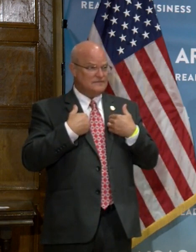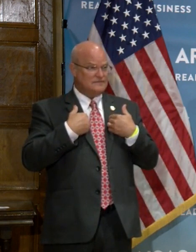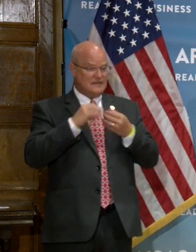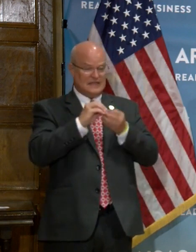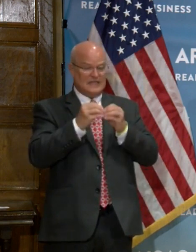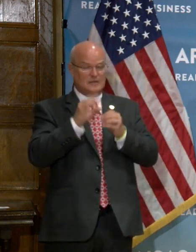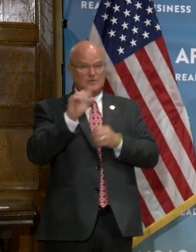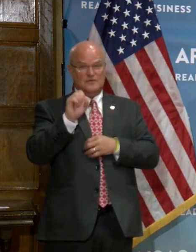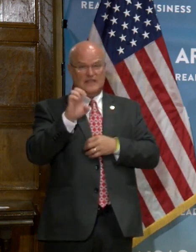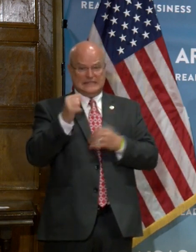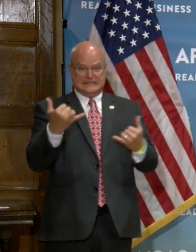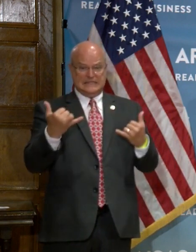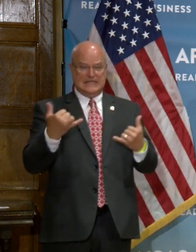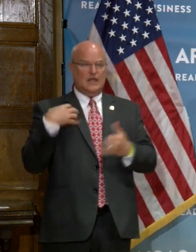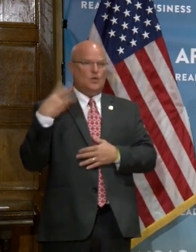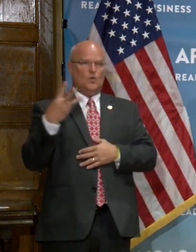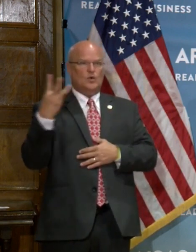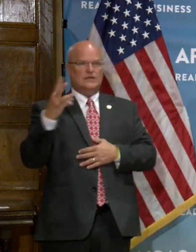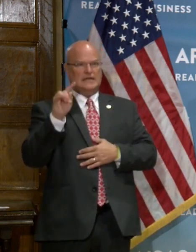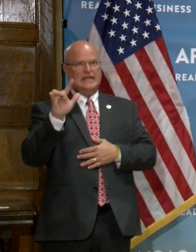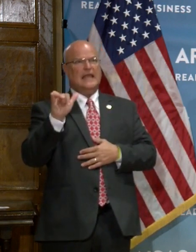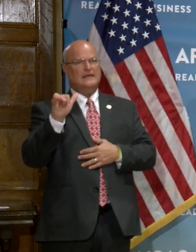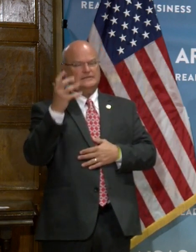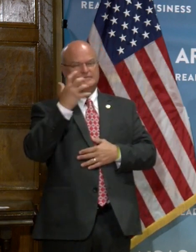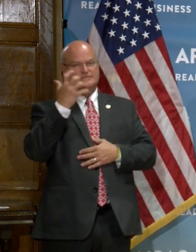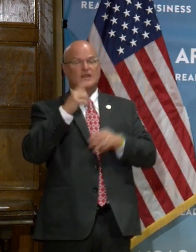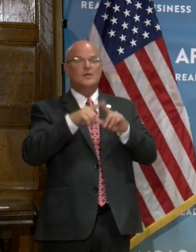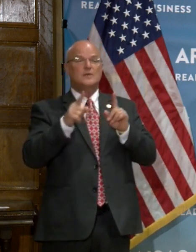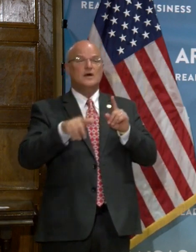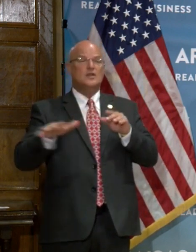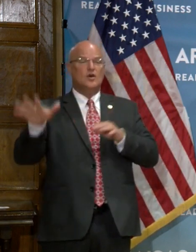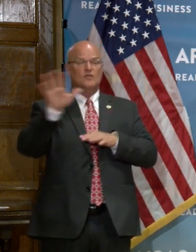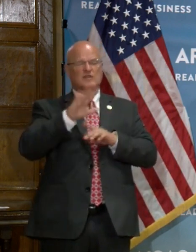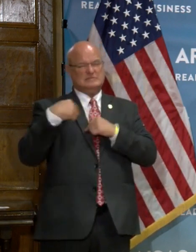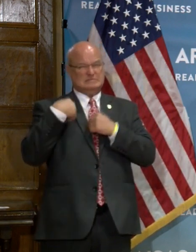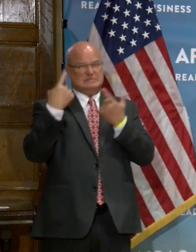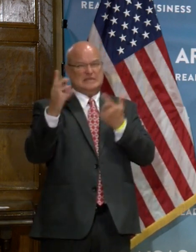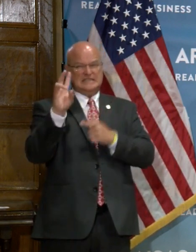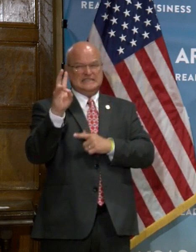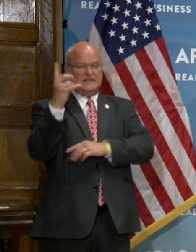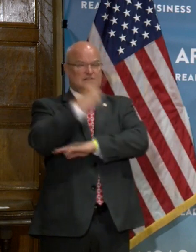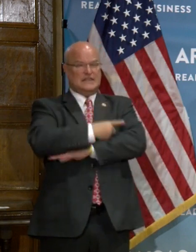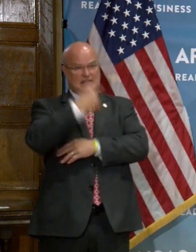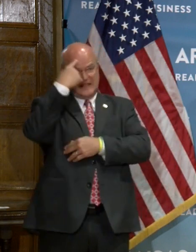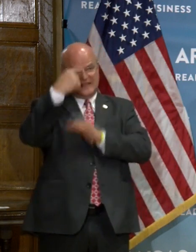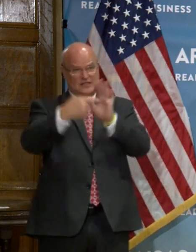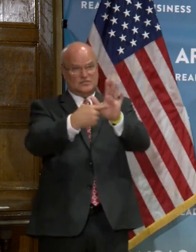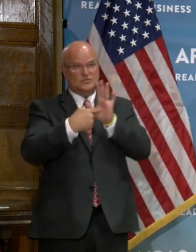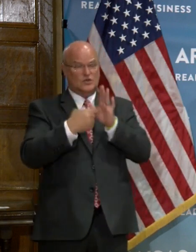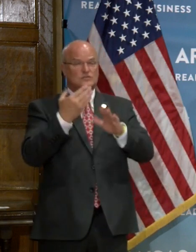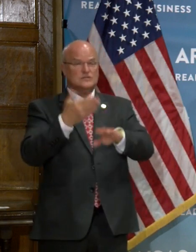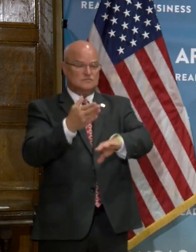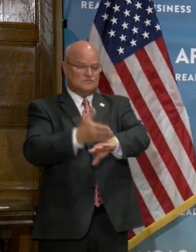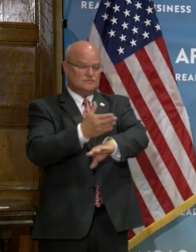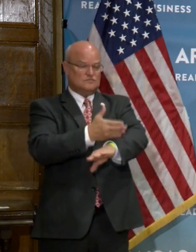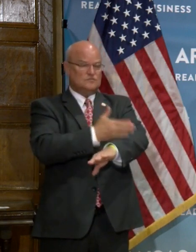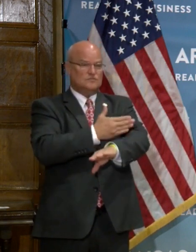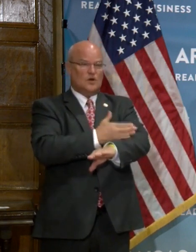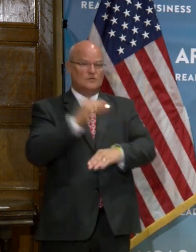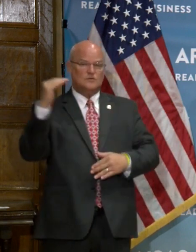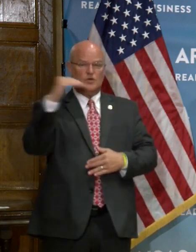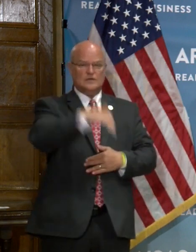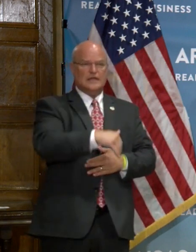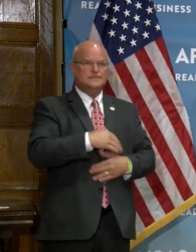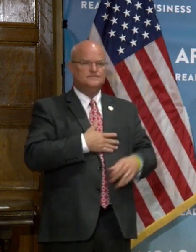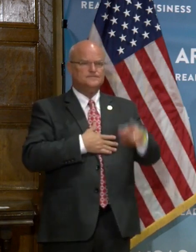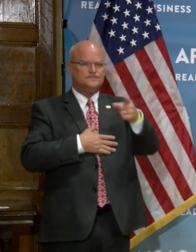the number of cases today in Washington County, but overall, the last 7 days, I think it showed some progress there.